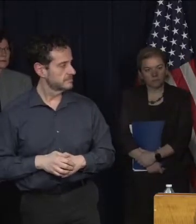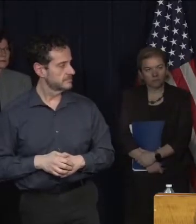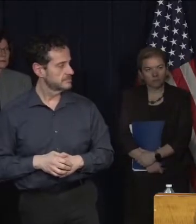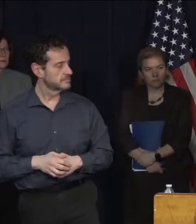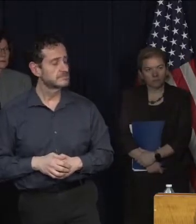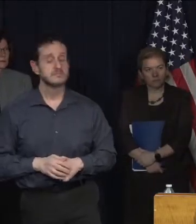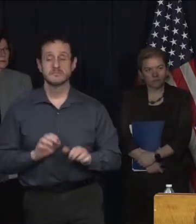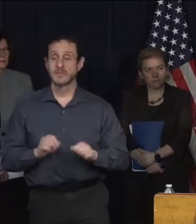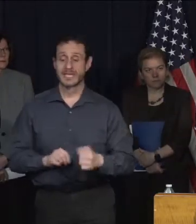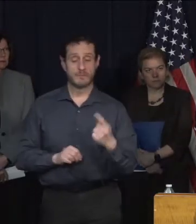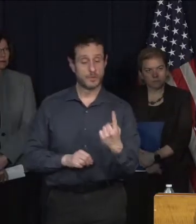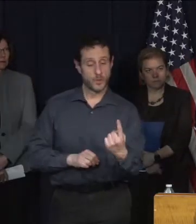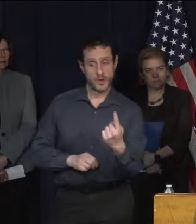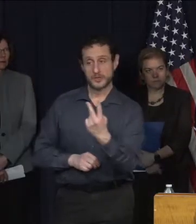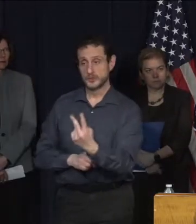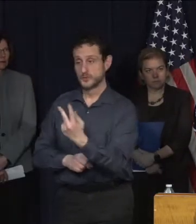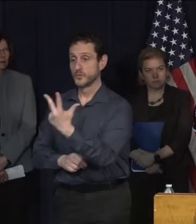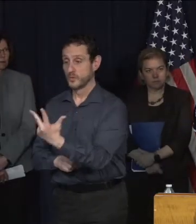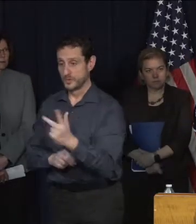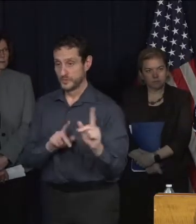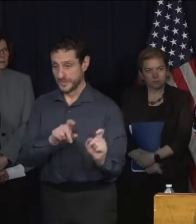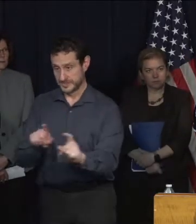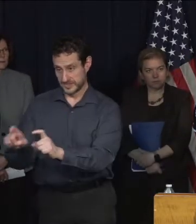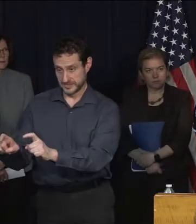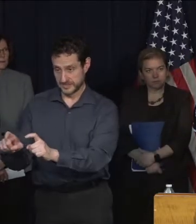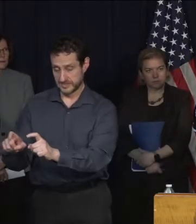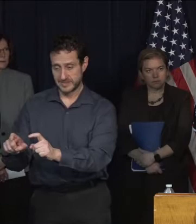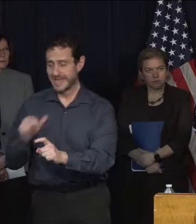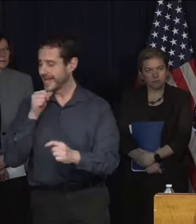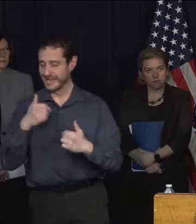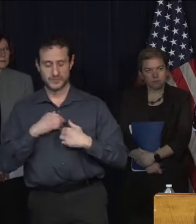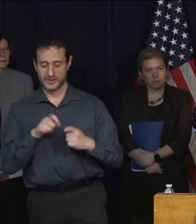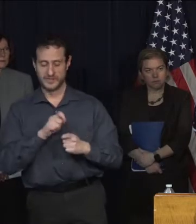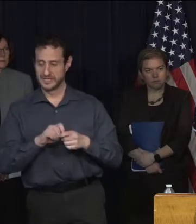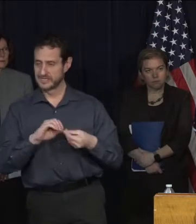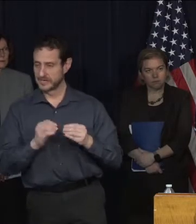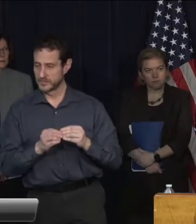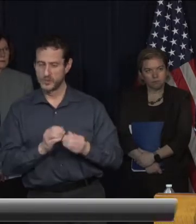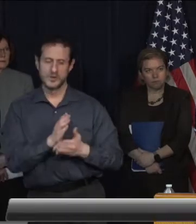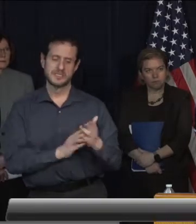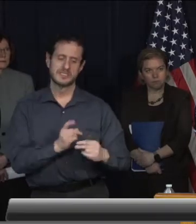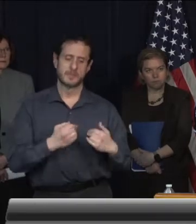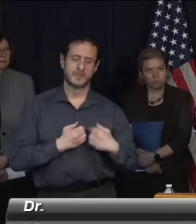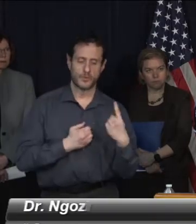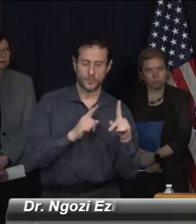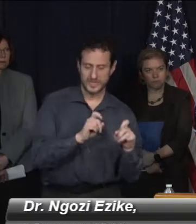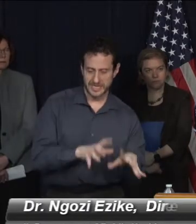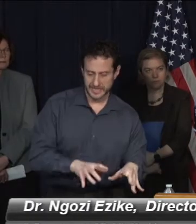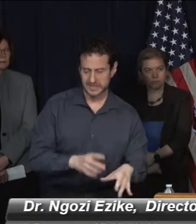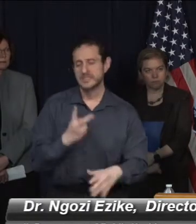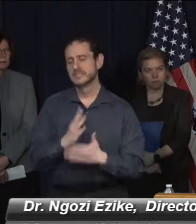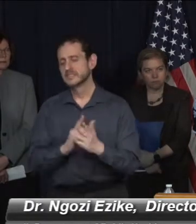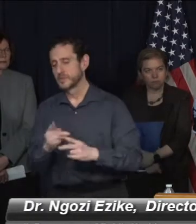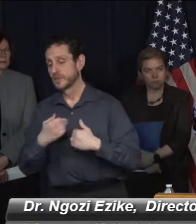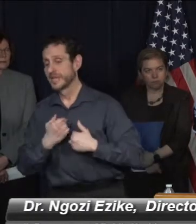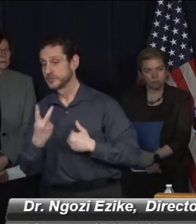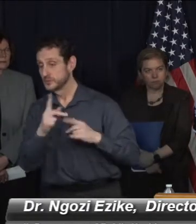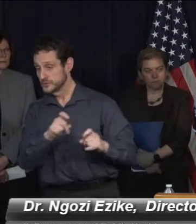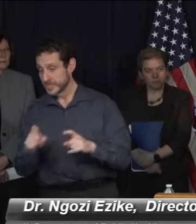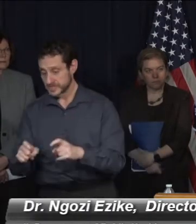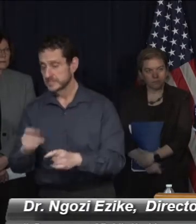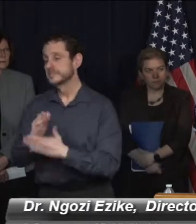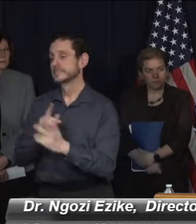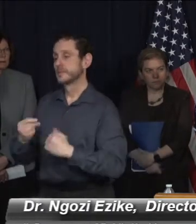from 1 to 3. So without having the exact number, some people only had 1, some people had 2, but some people had 3.